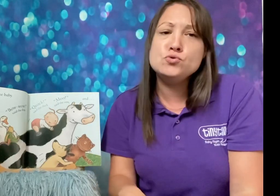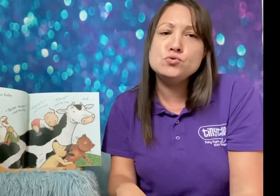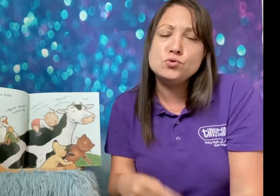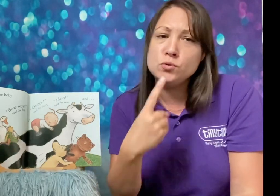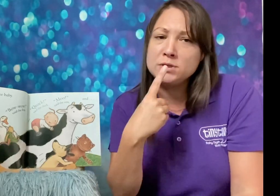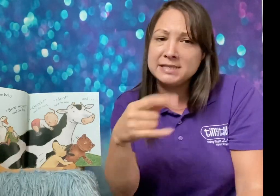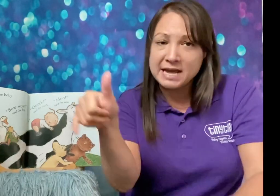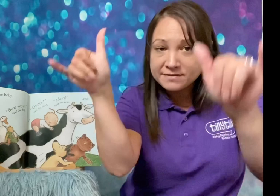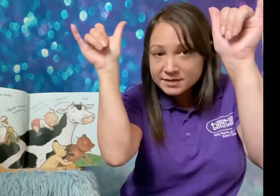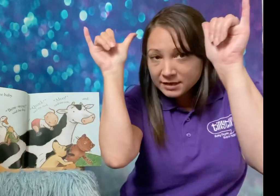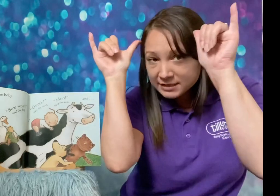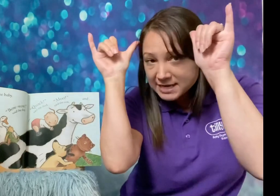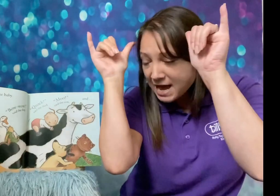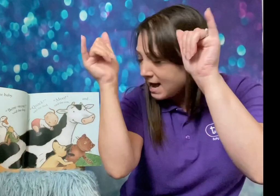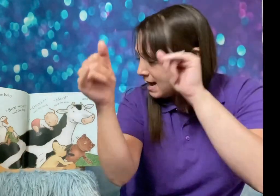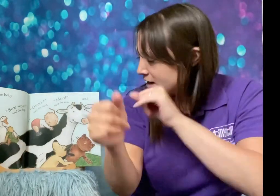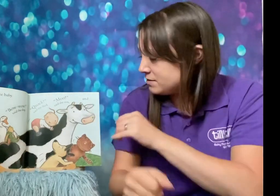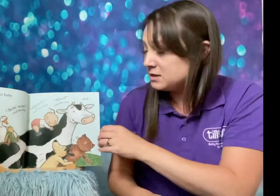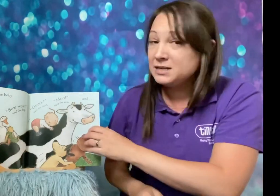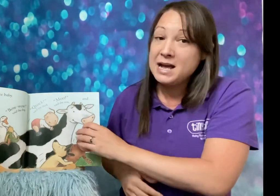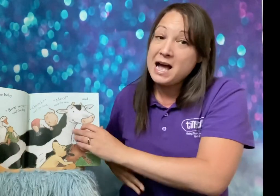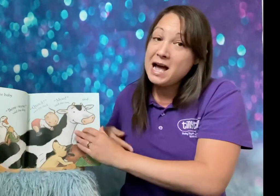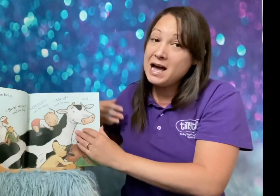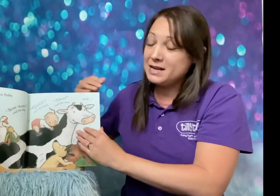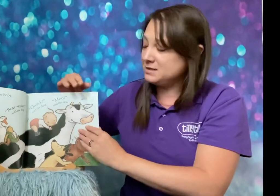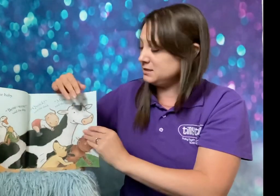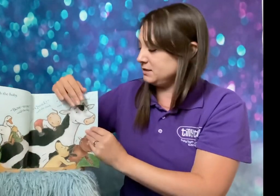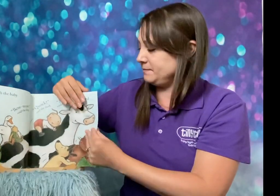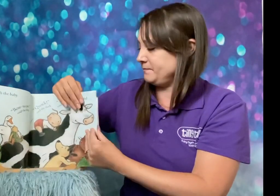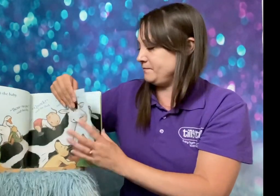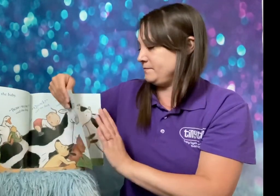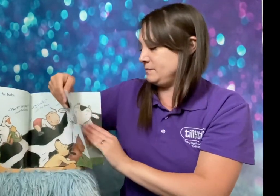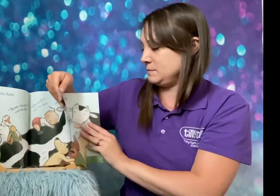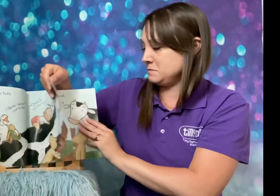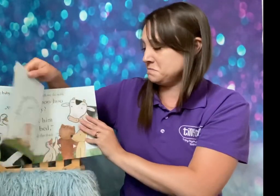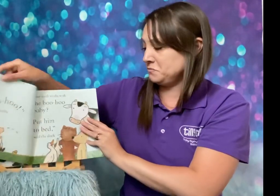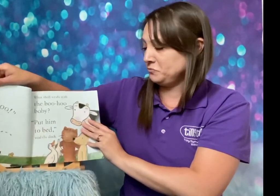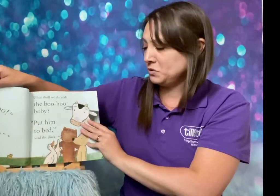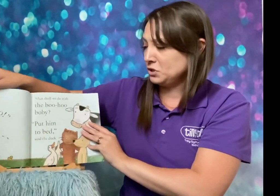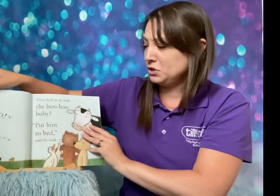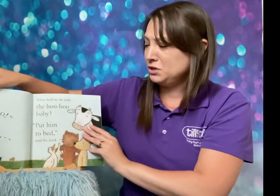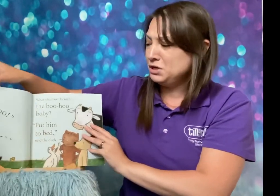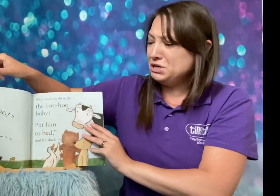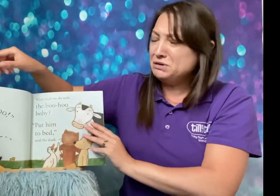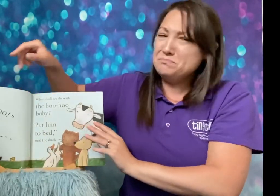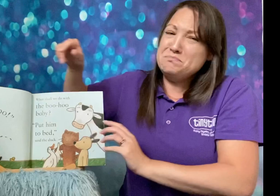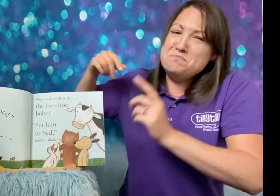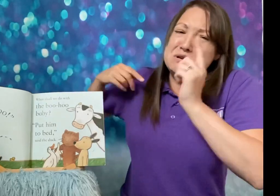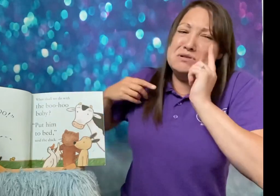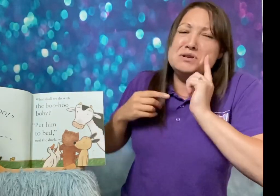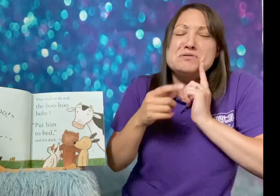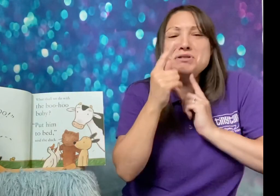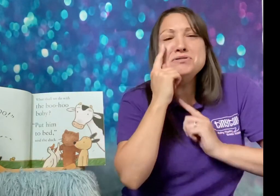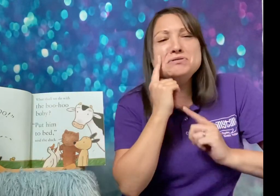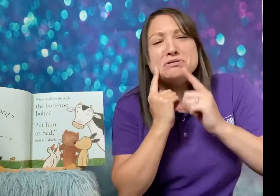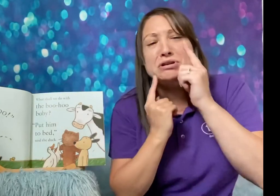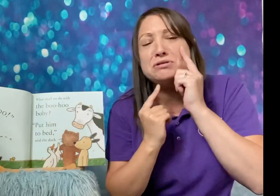said the cow. And boo hoo hoo